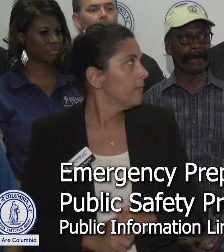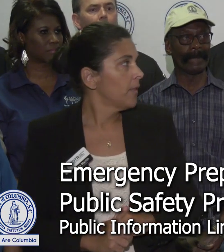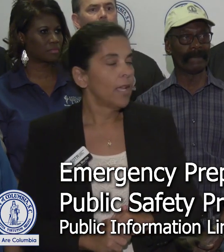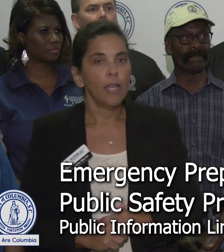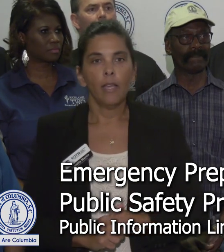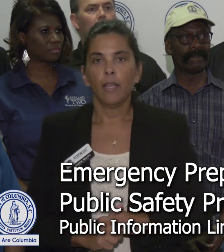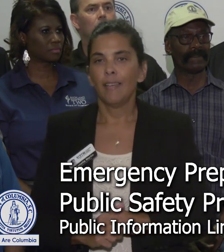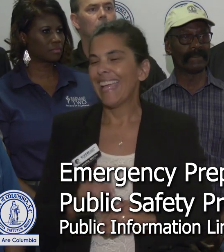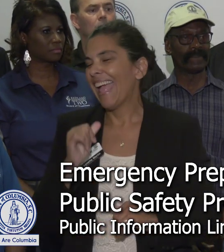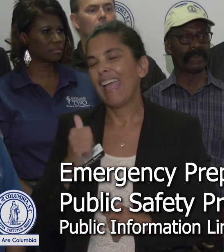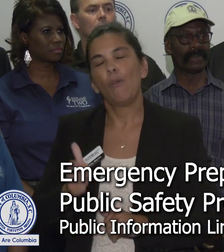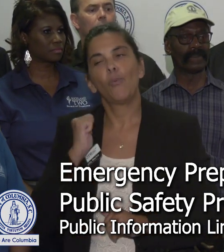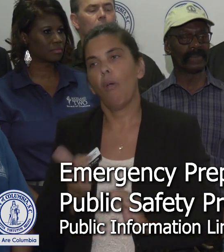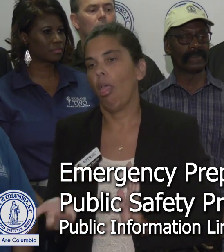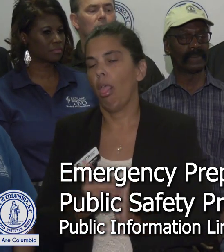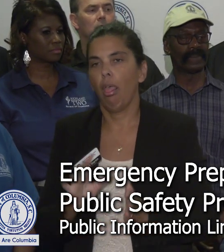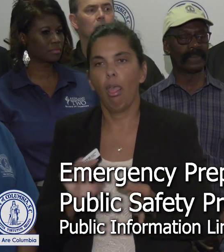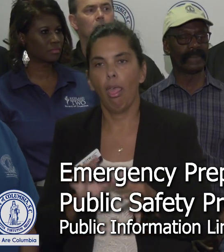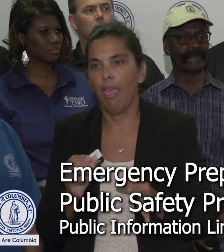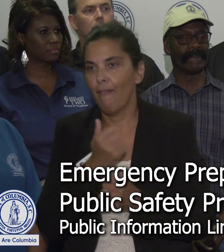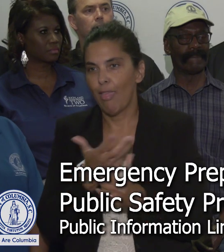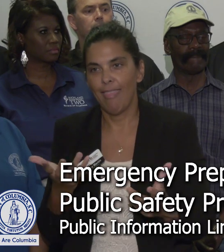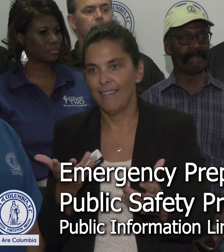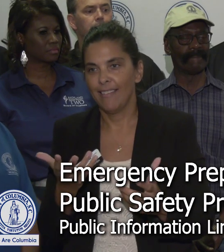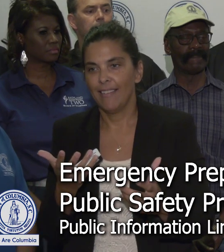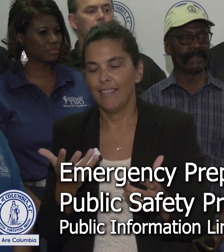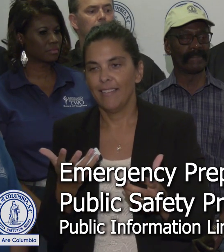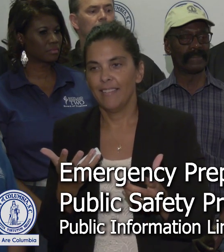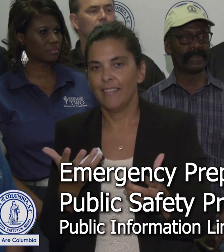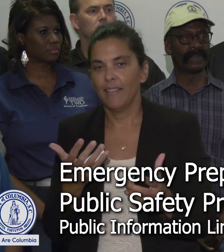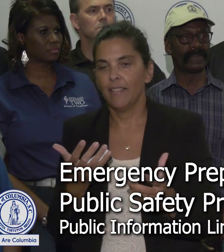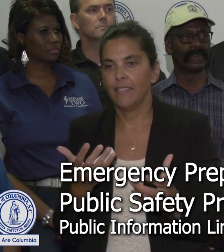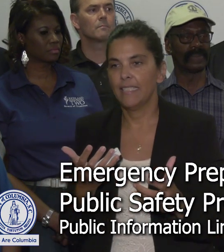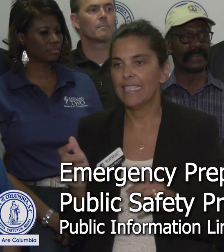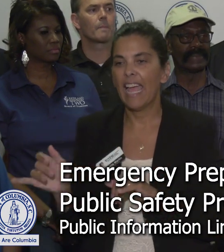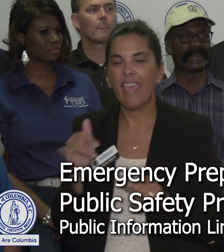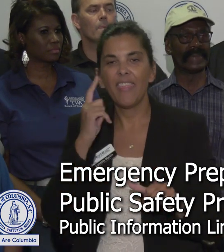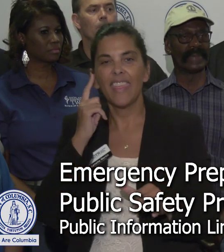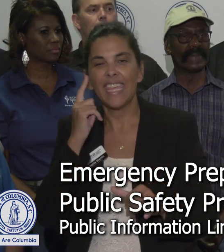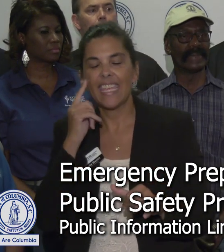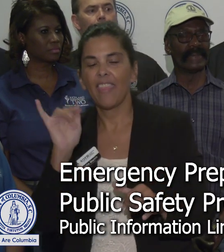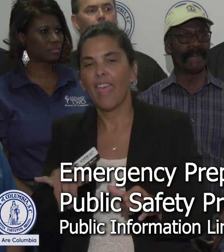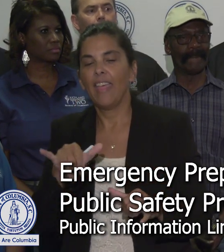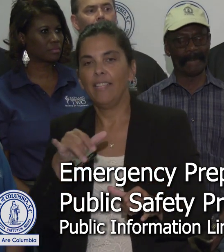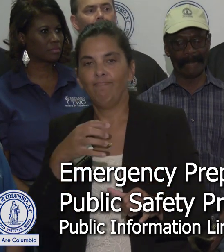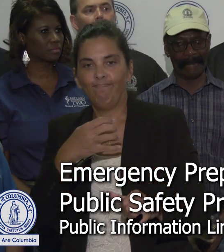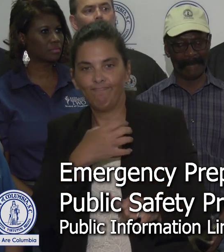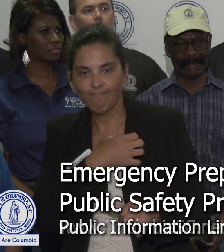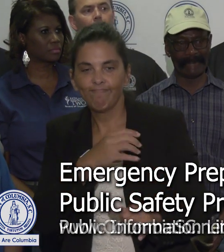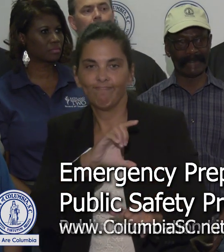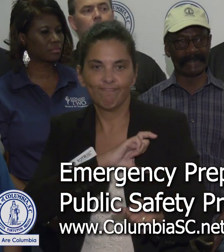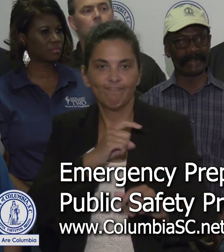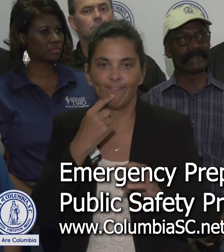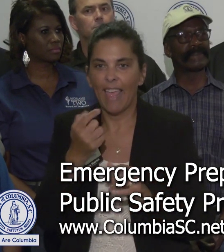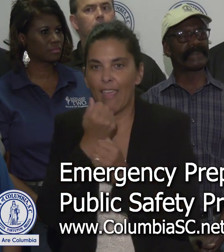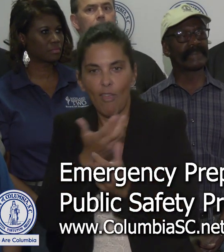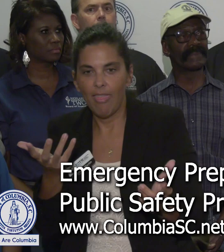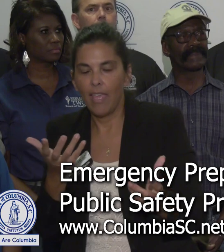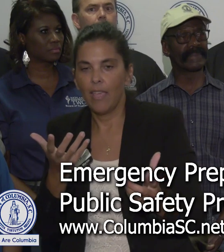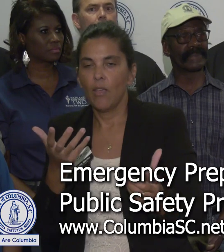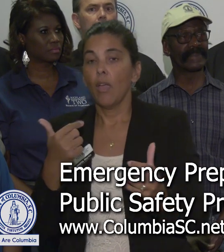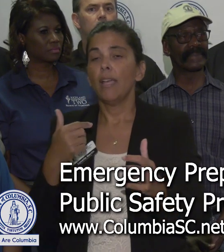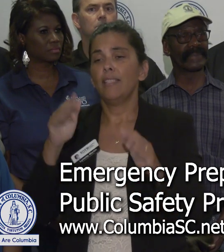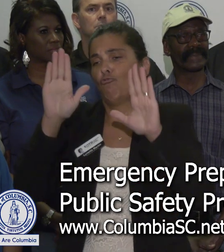I'm not going to repeat everything that was said. I think the sheriff and the chief said it all. as far as us working together. You know, it's always a